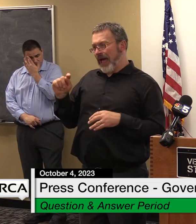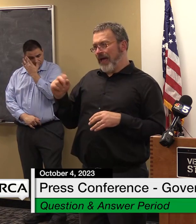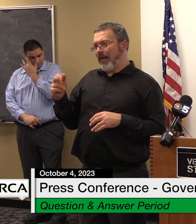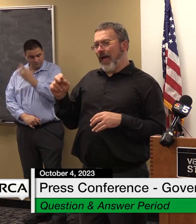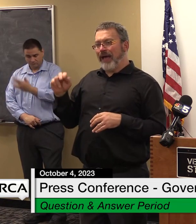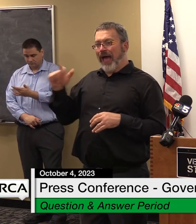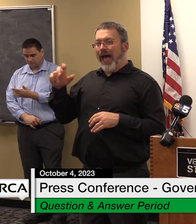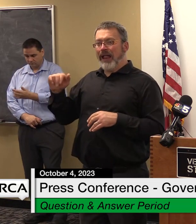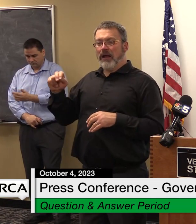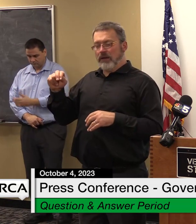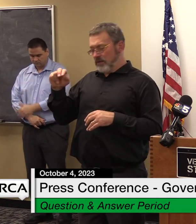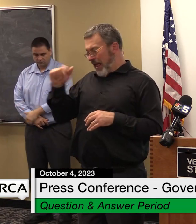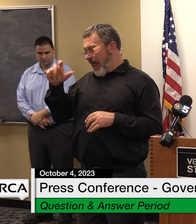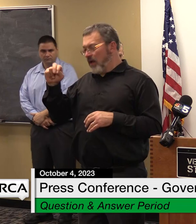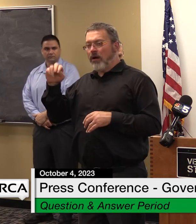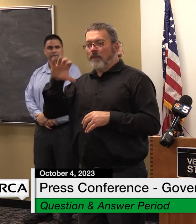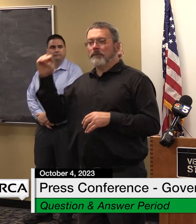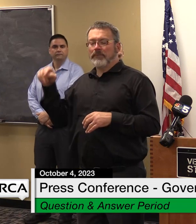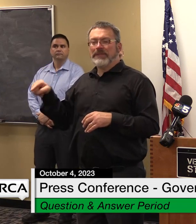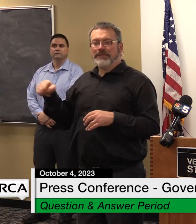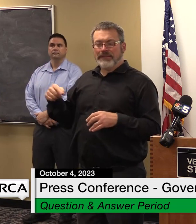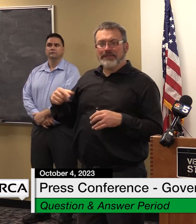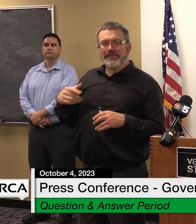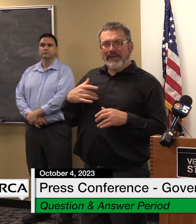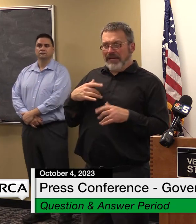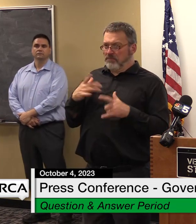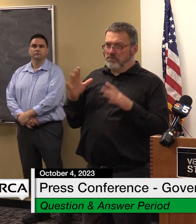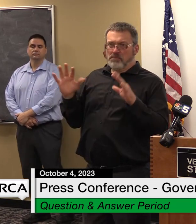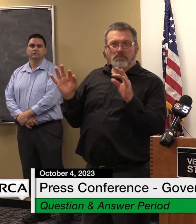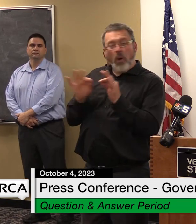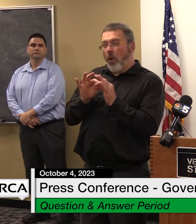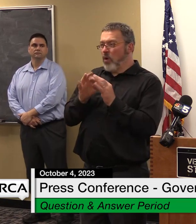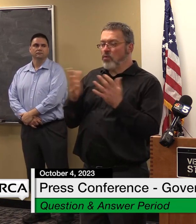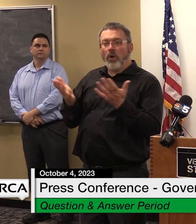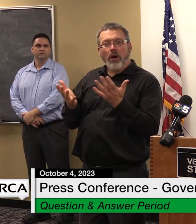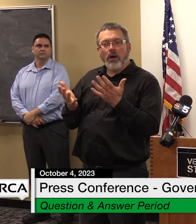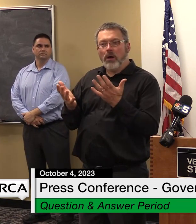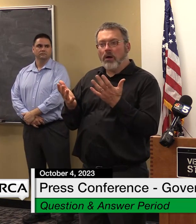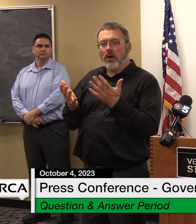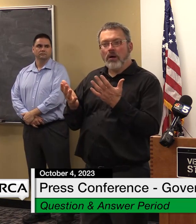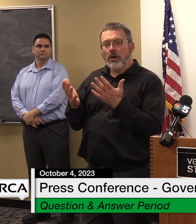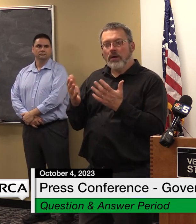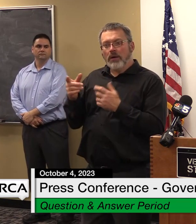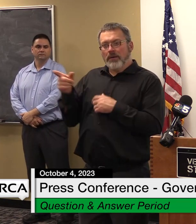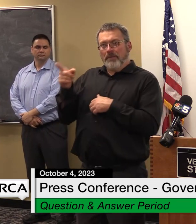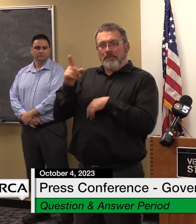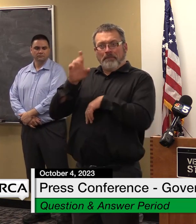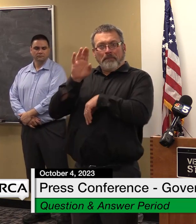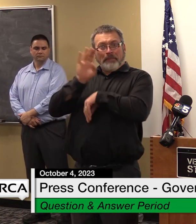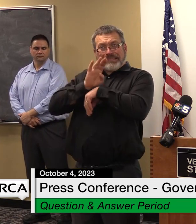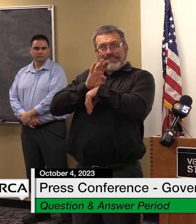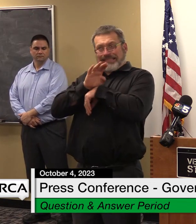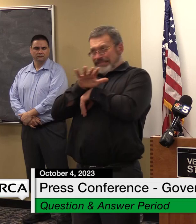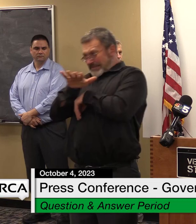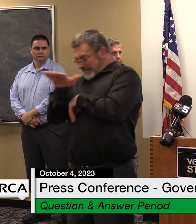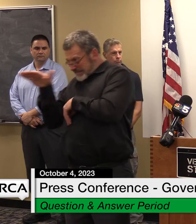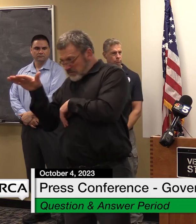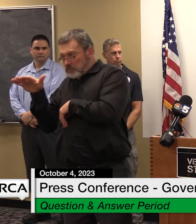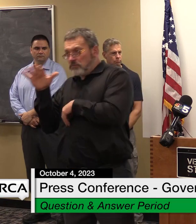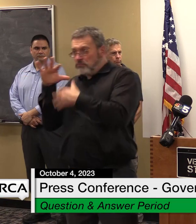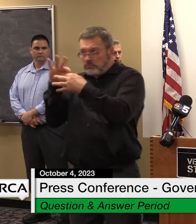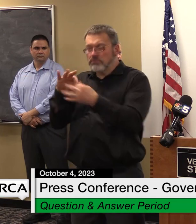I feel an urgent need in that particular situation, as I do with anyone who is impacted by the flood. So now we'll